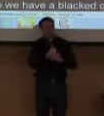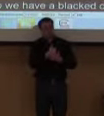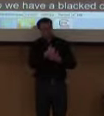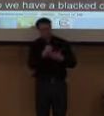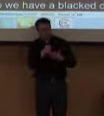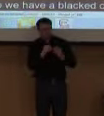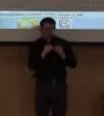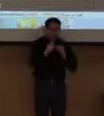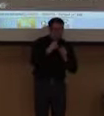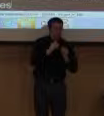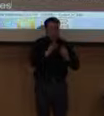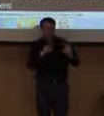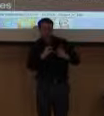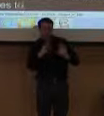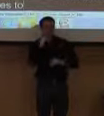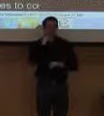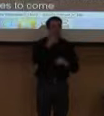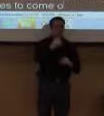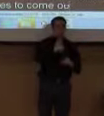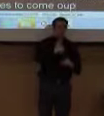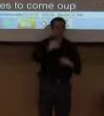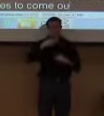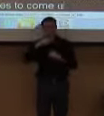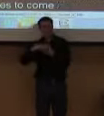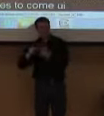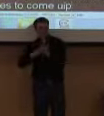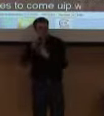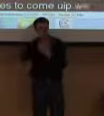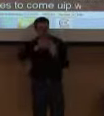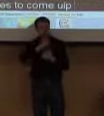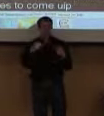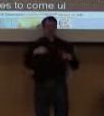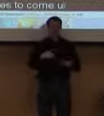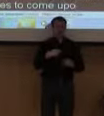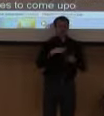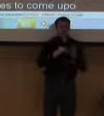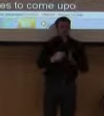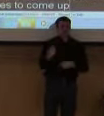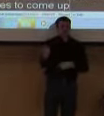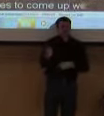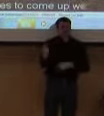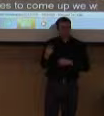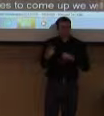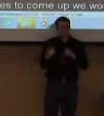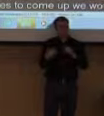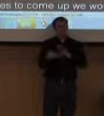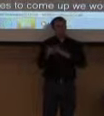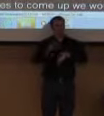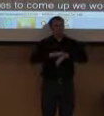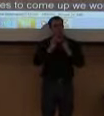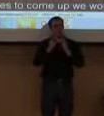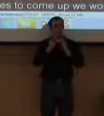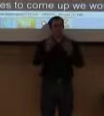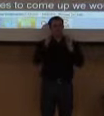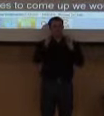things became confusing for either me or the student. But while the student and I were doing our online tutoring,